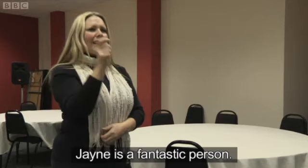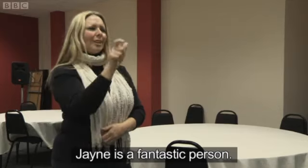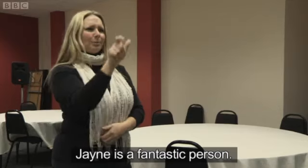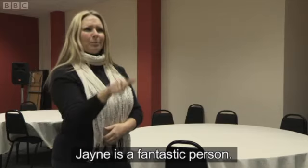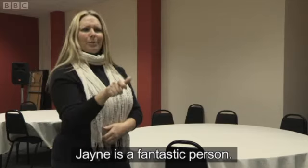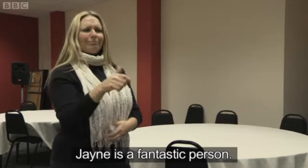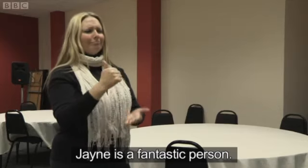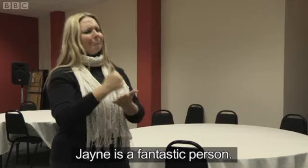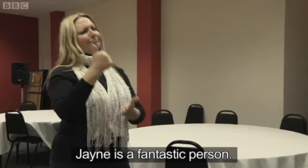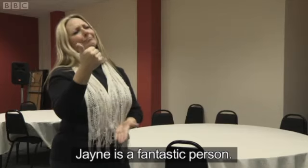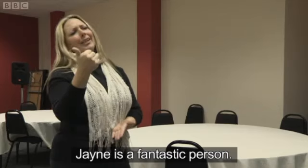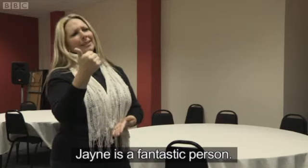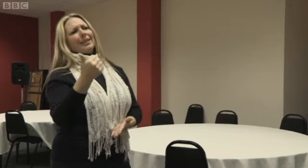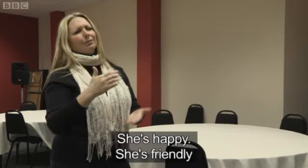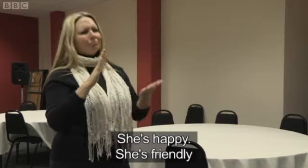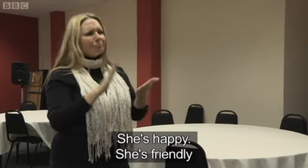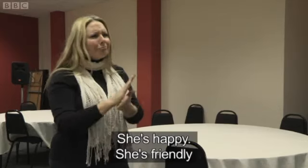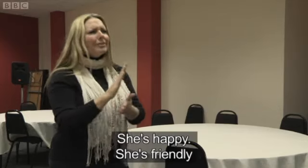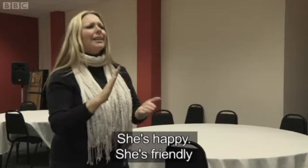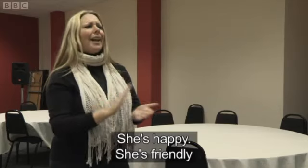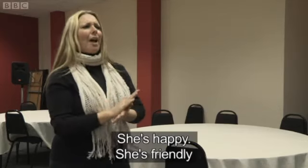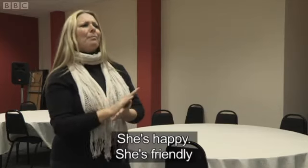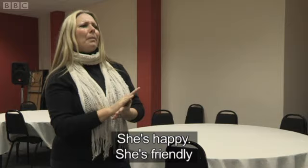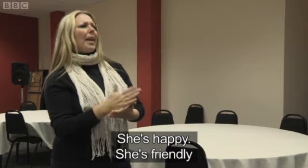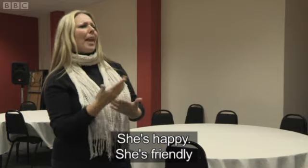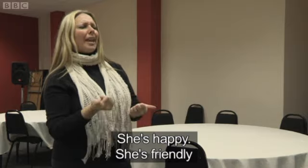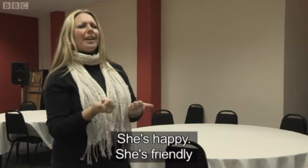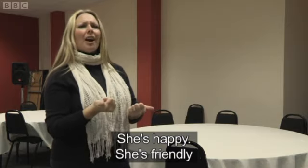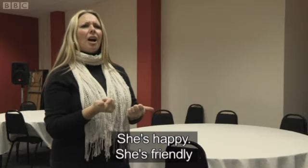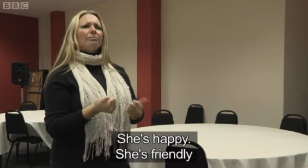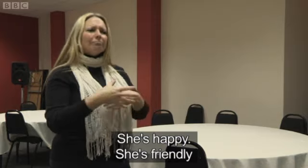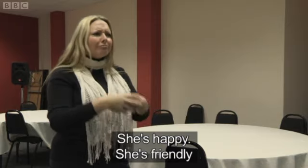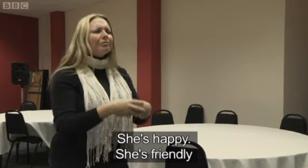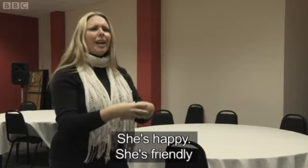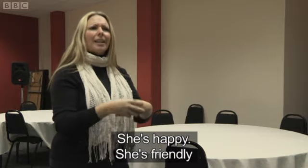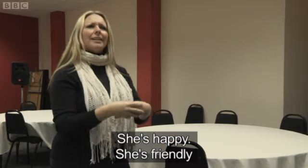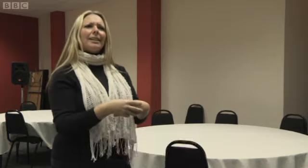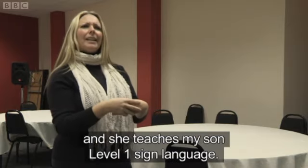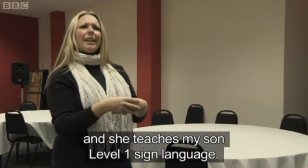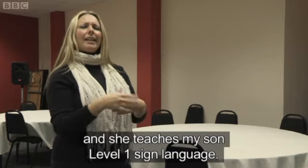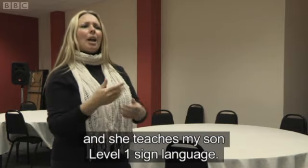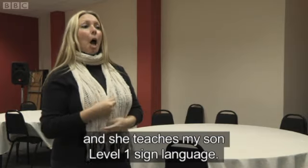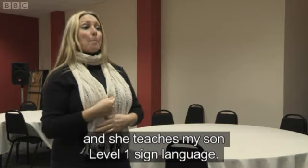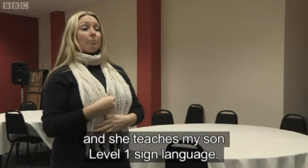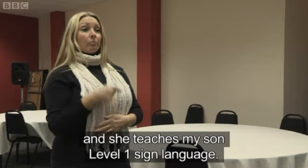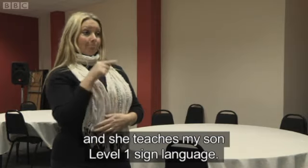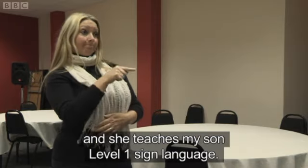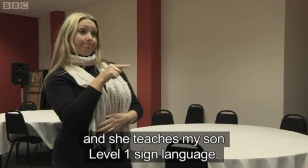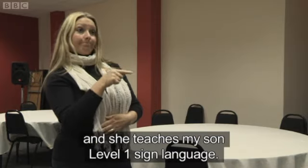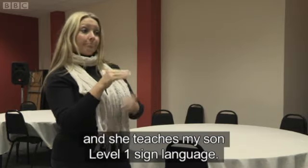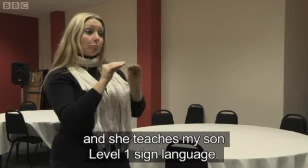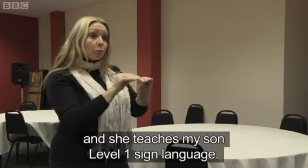Jayne is a fantastic person. She's happy, she's friendly, and she teaches my